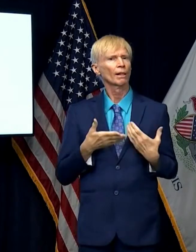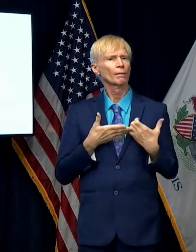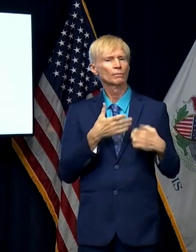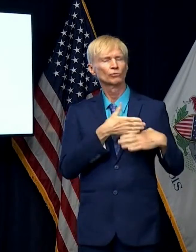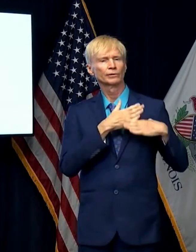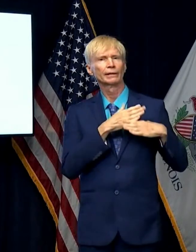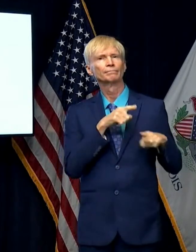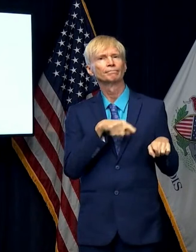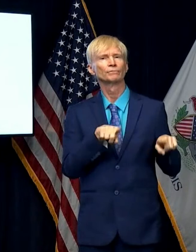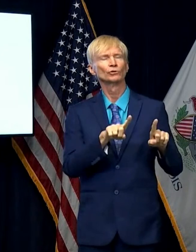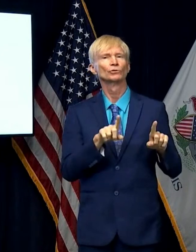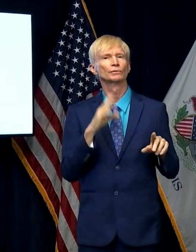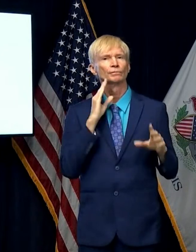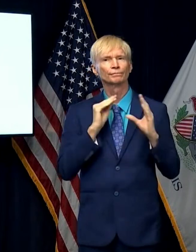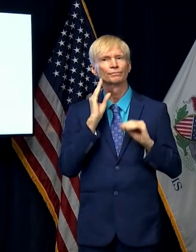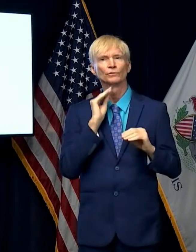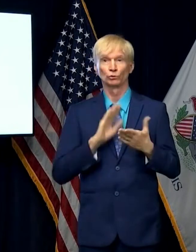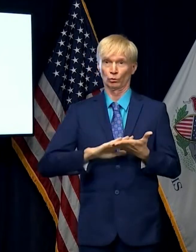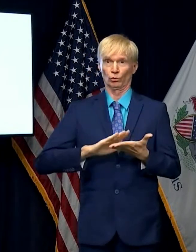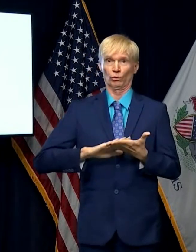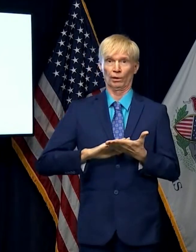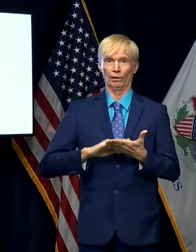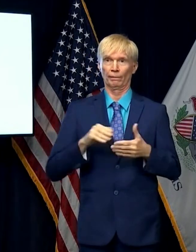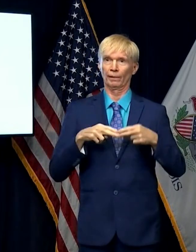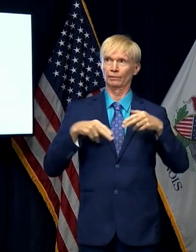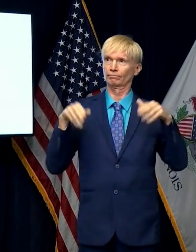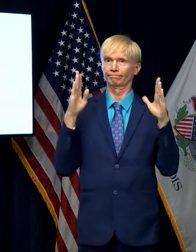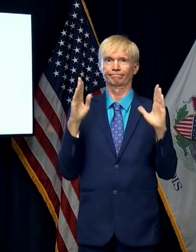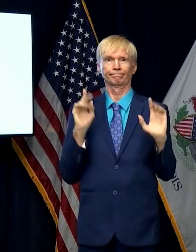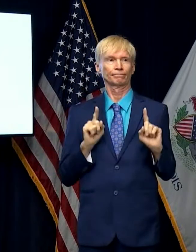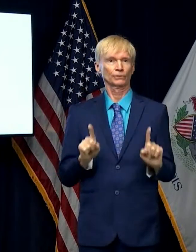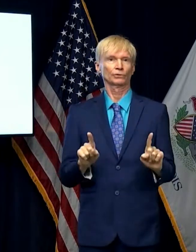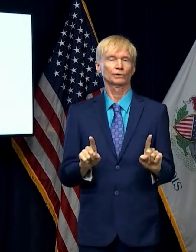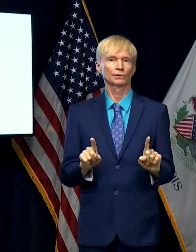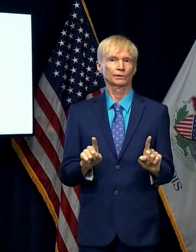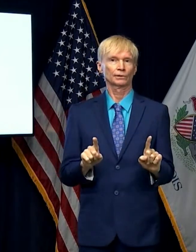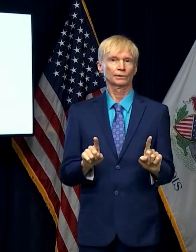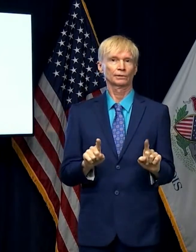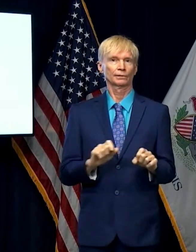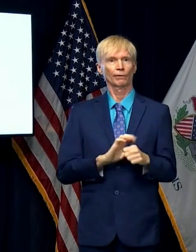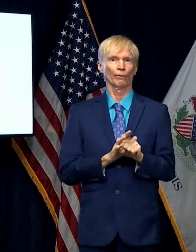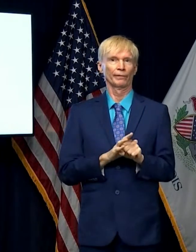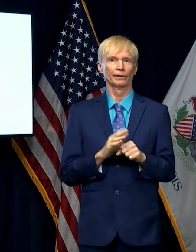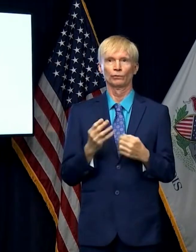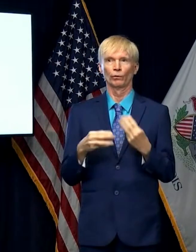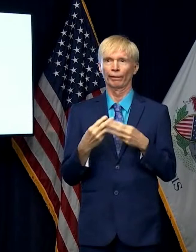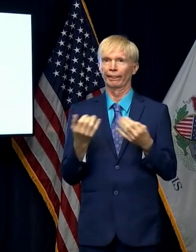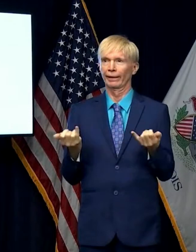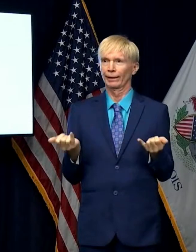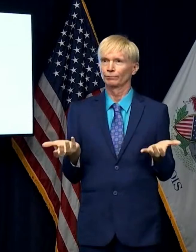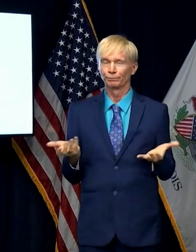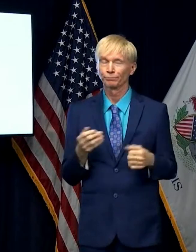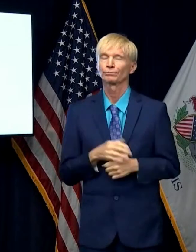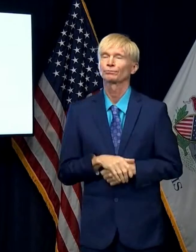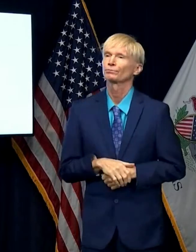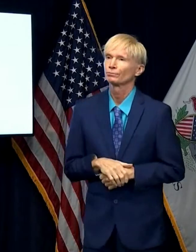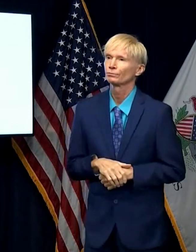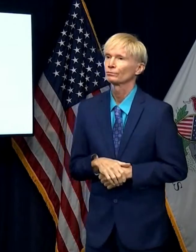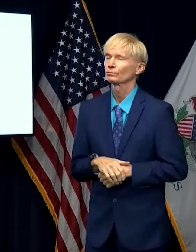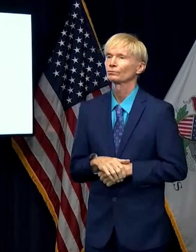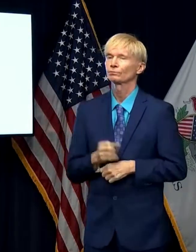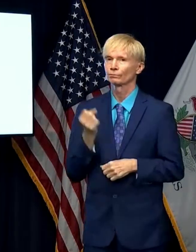in the school environment with this COVID ambulance right now? Well, to begin